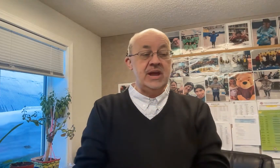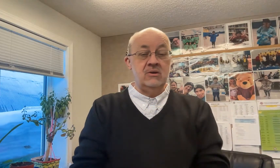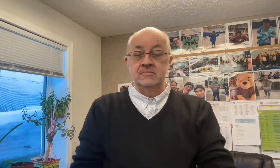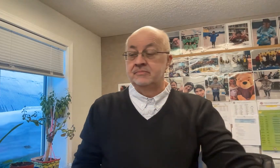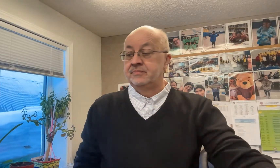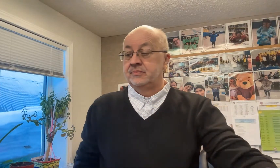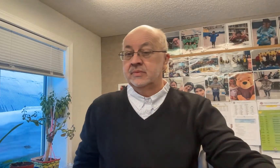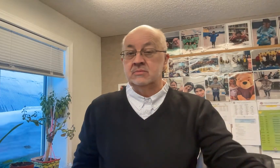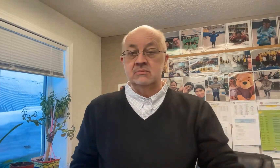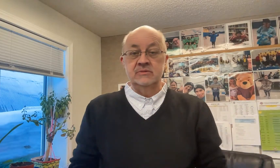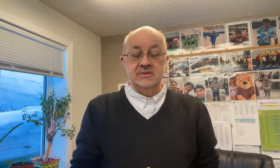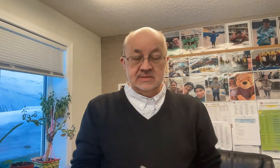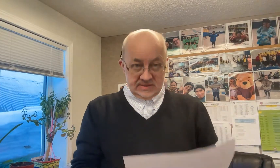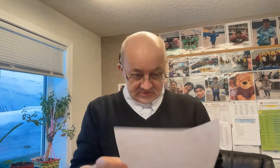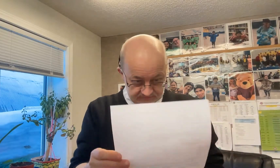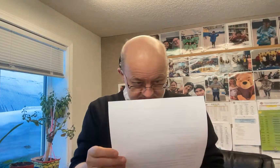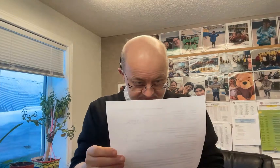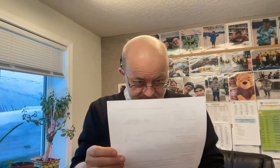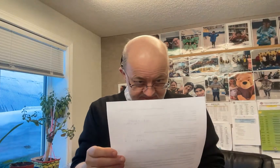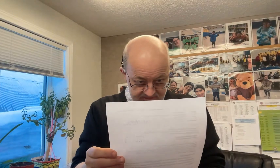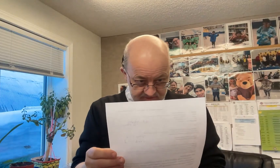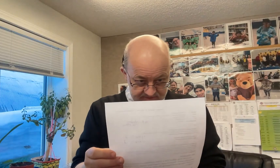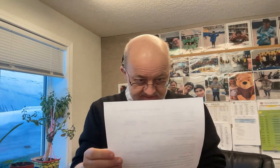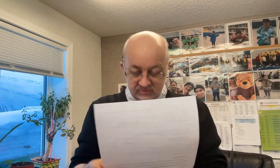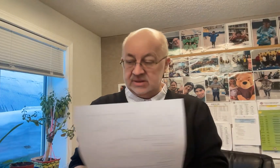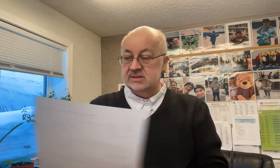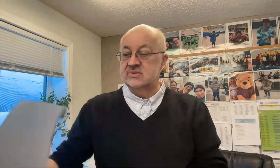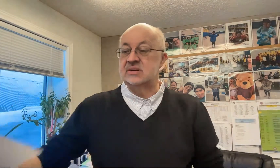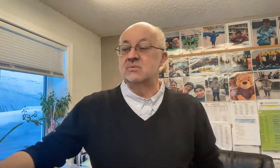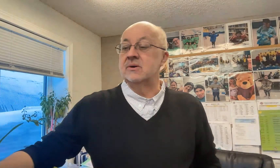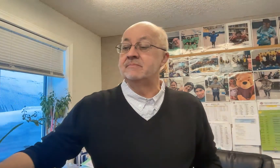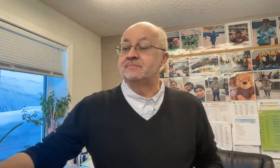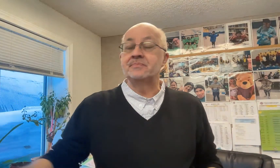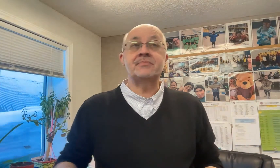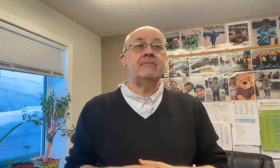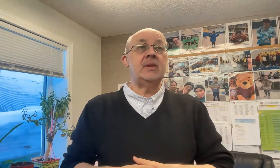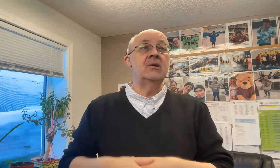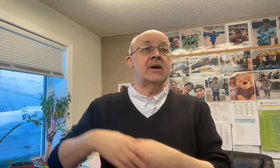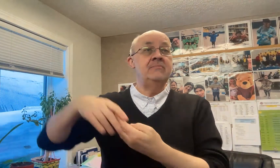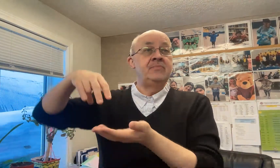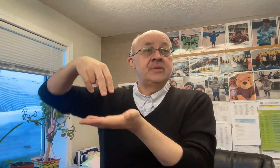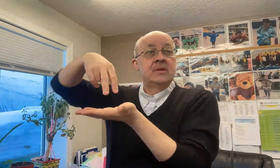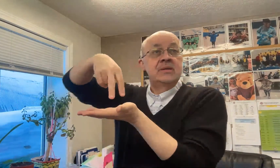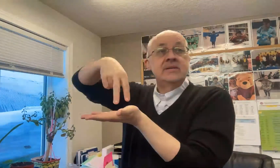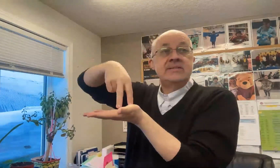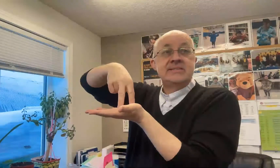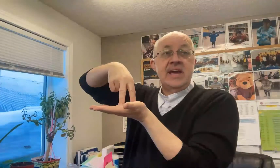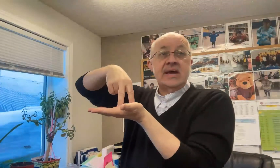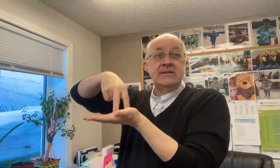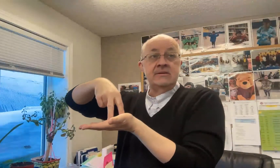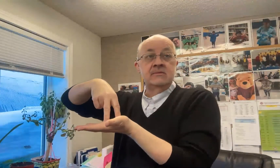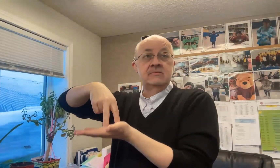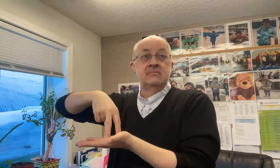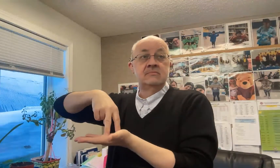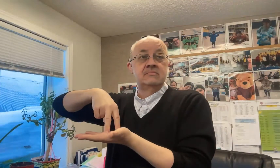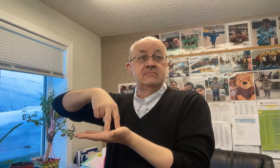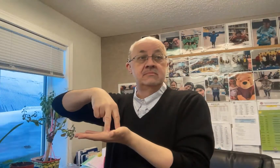chair. I'm going to move this list over here so I can look and see what it is that you want. Okay. Stand.